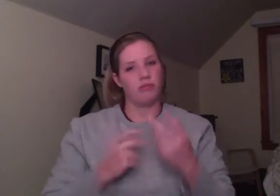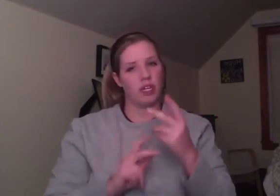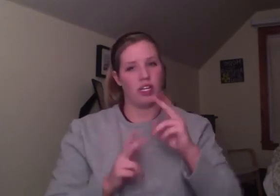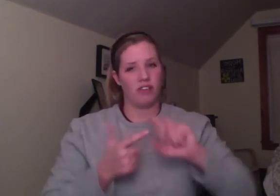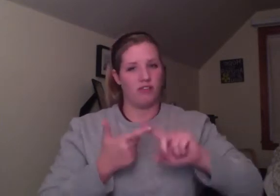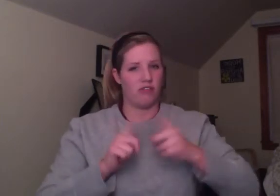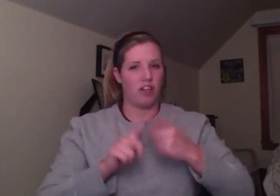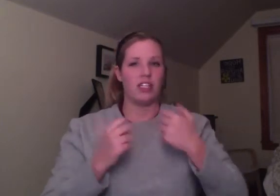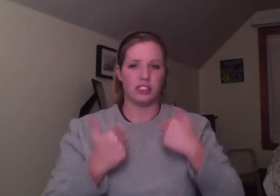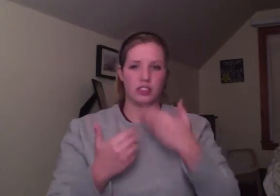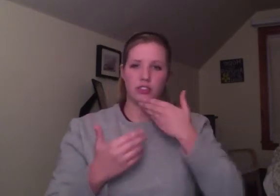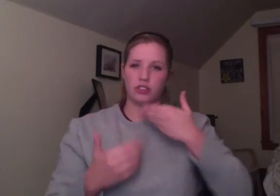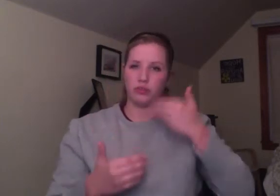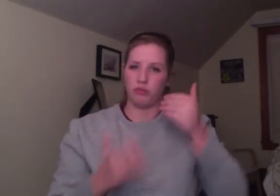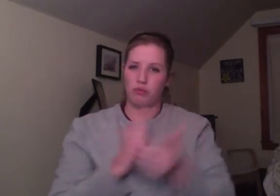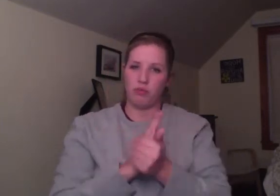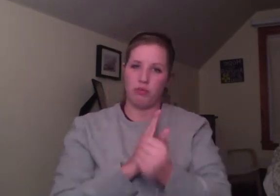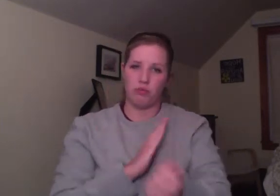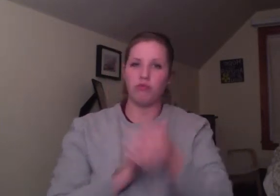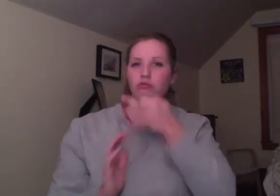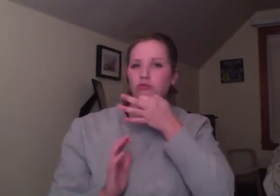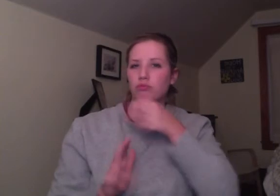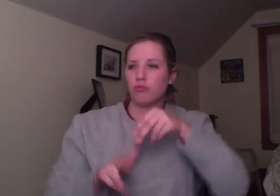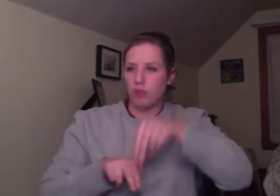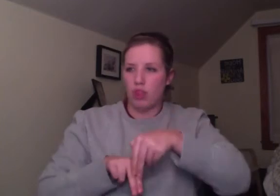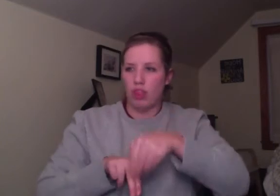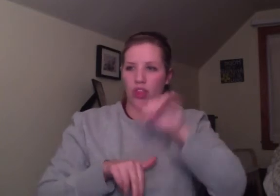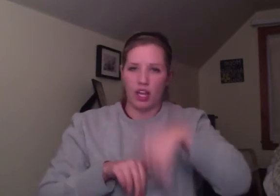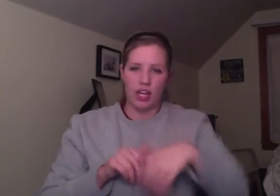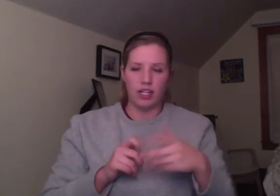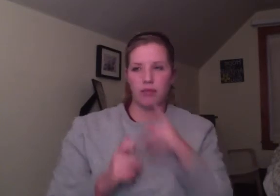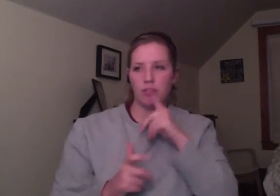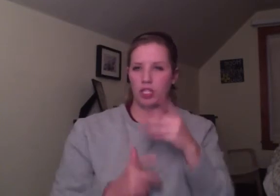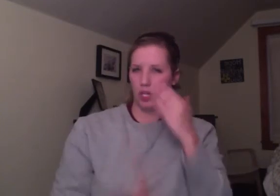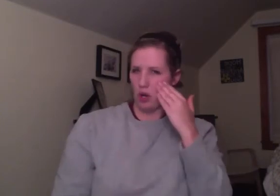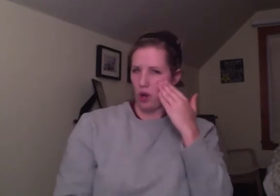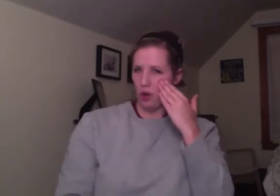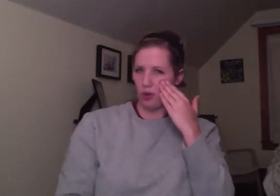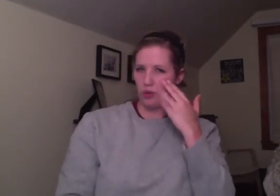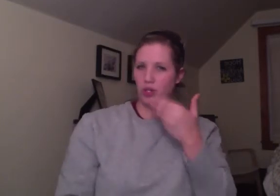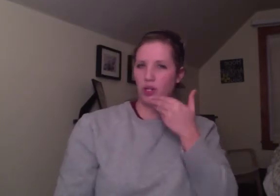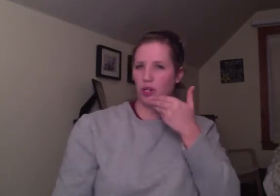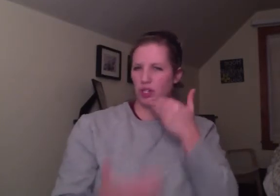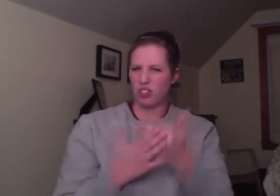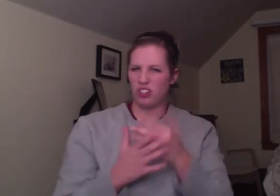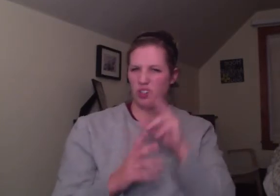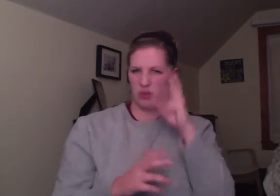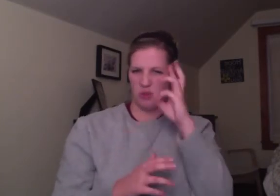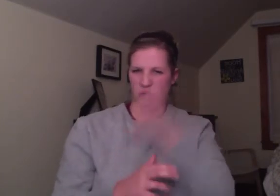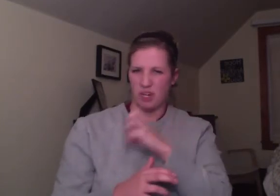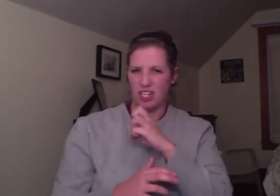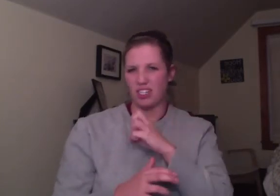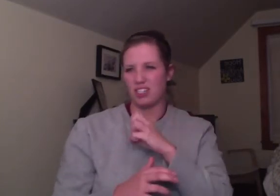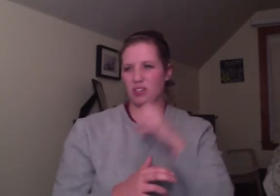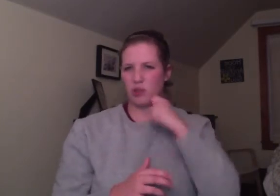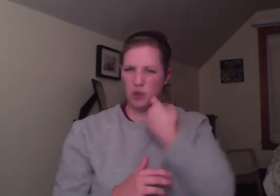I'm really privy to like a niche culture, and I like to capture that essence of that culture. I'm sure many of